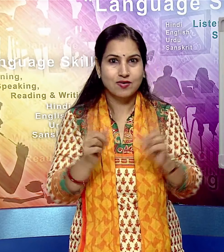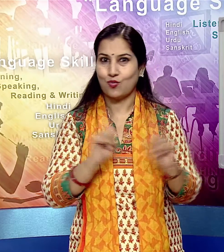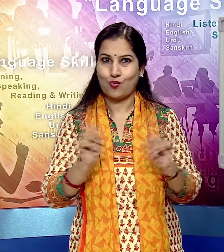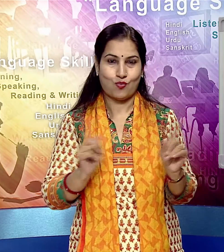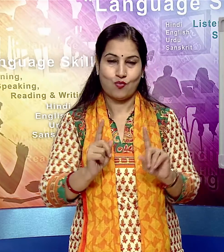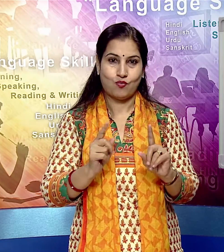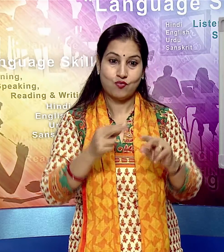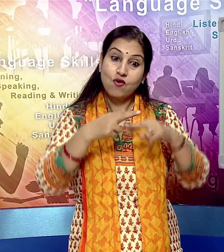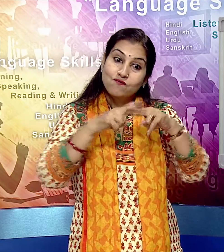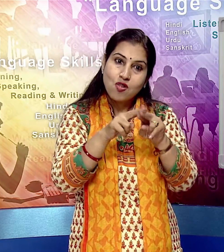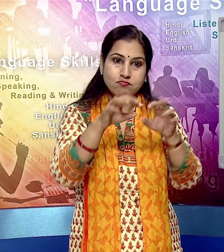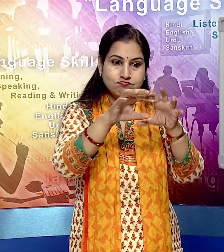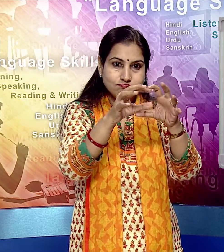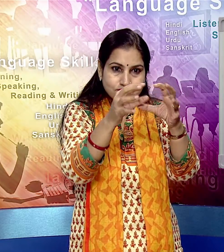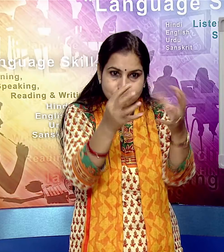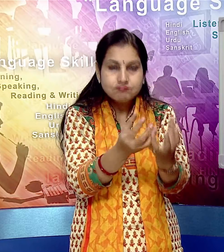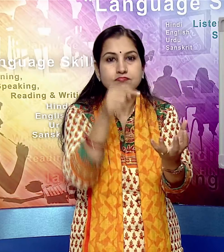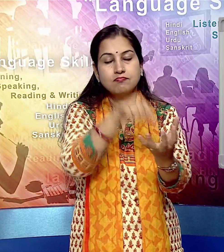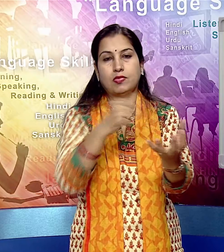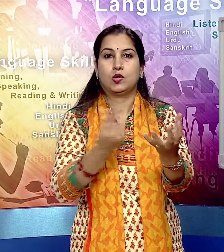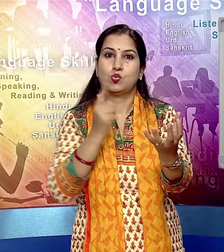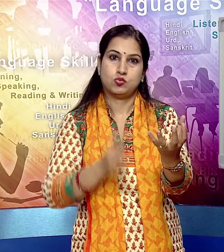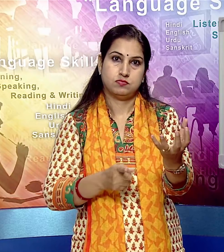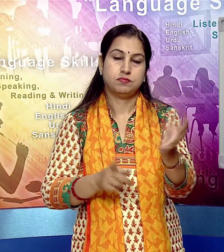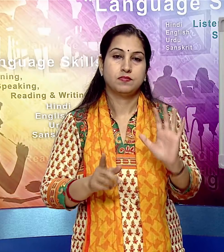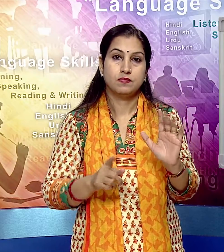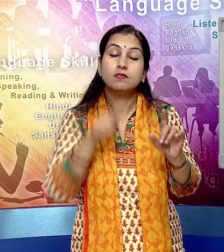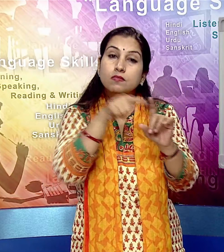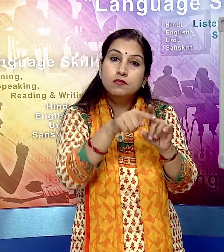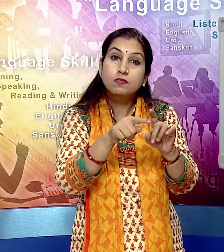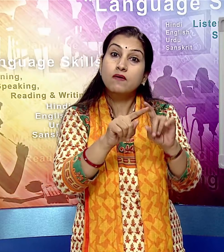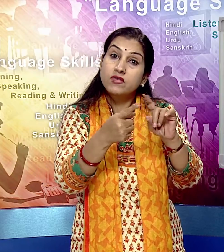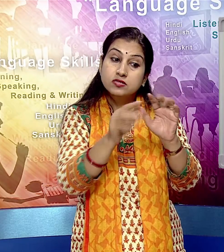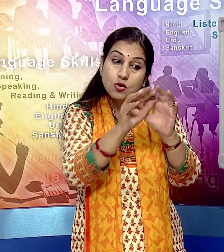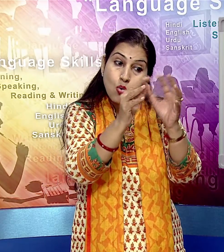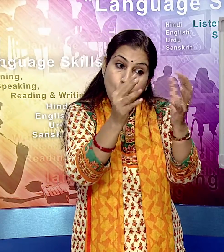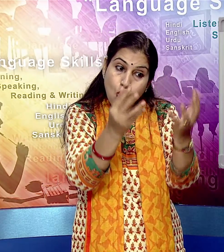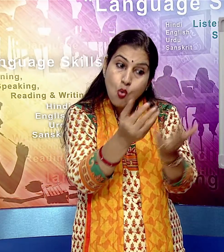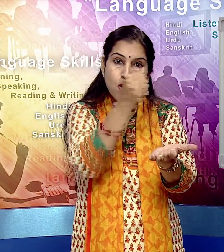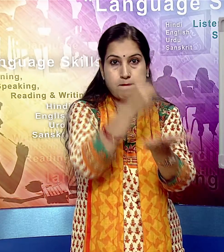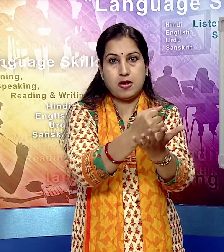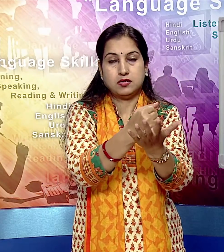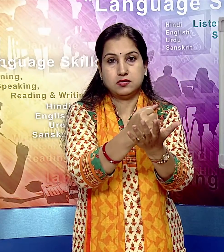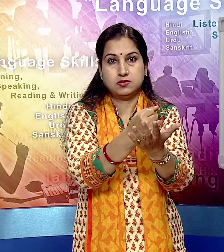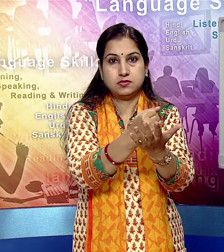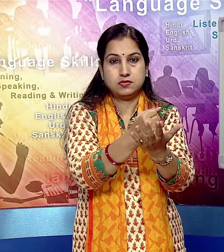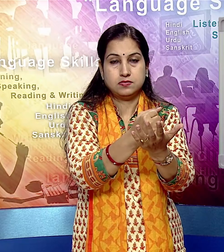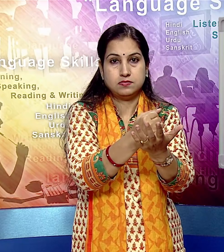or split dal for germination. It must be whole seed. You have to